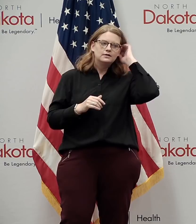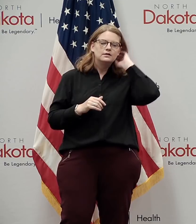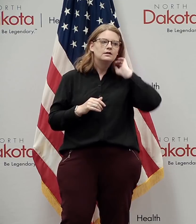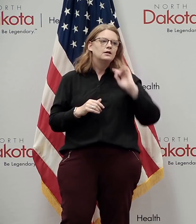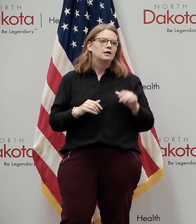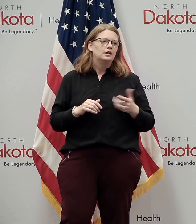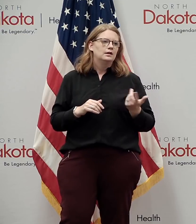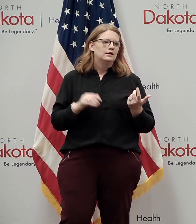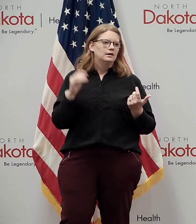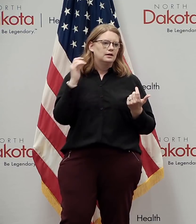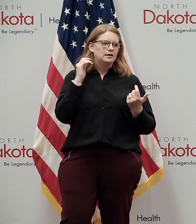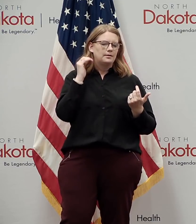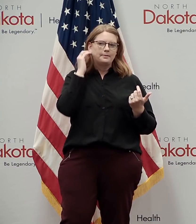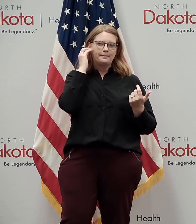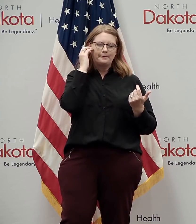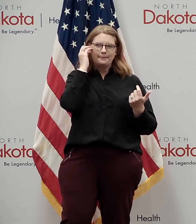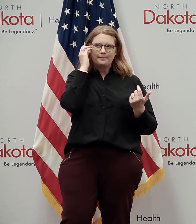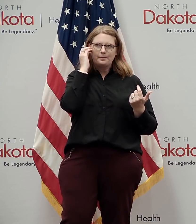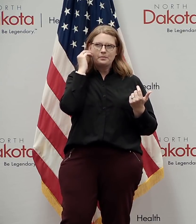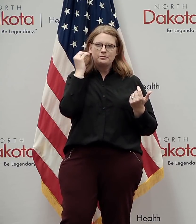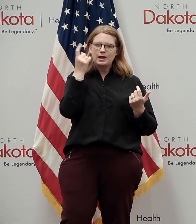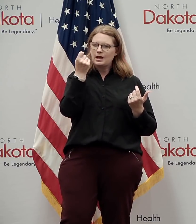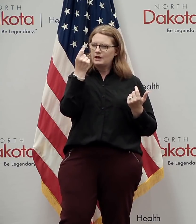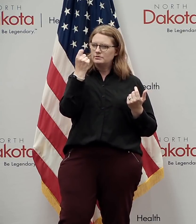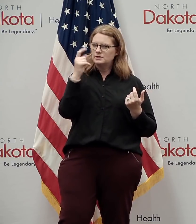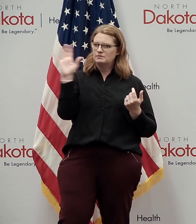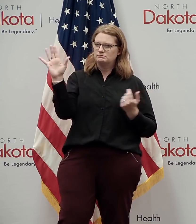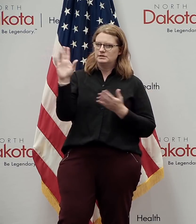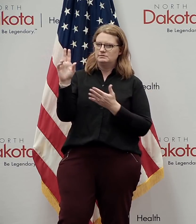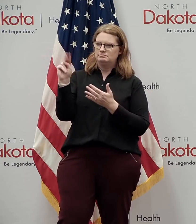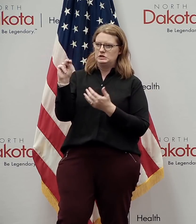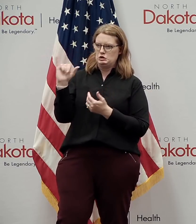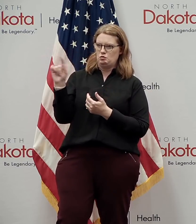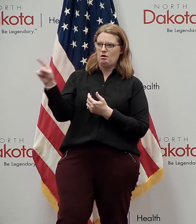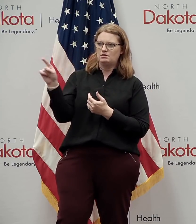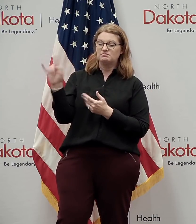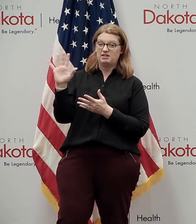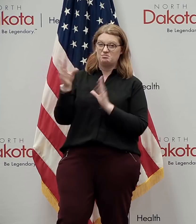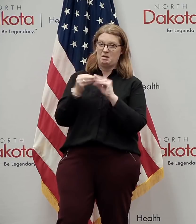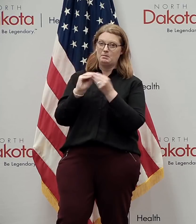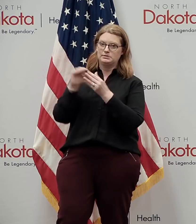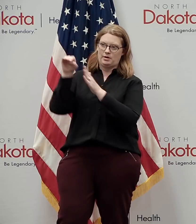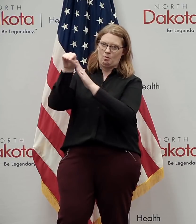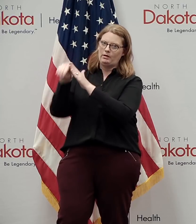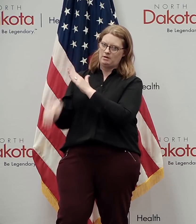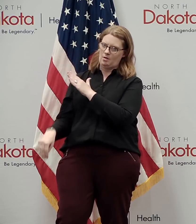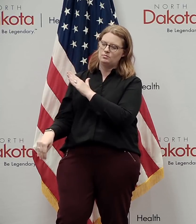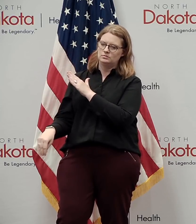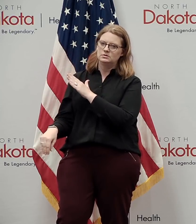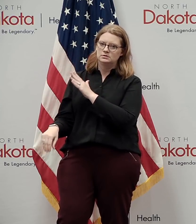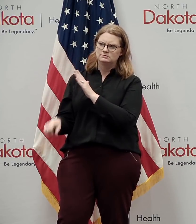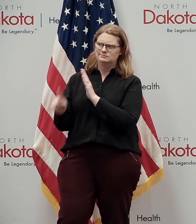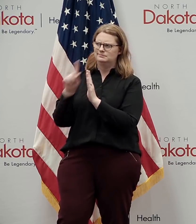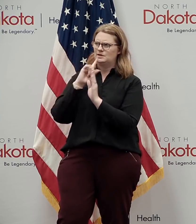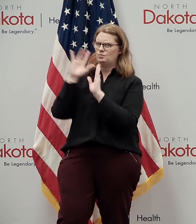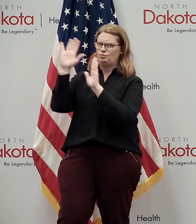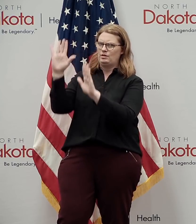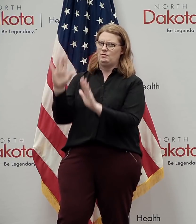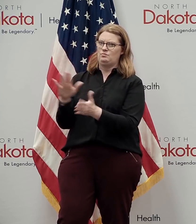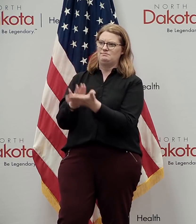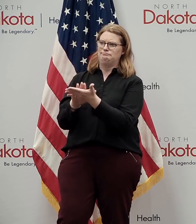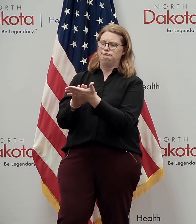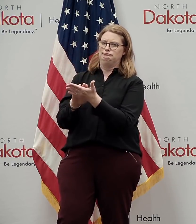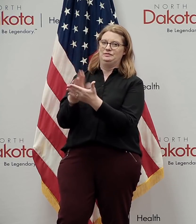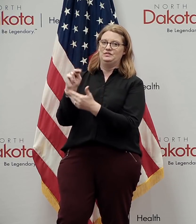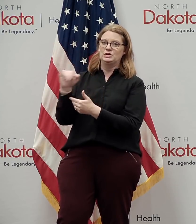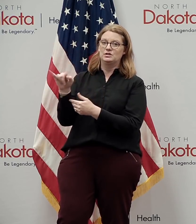not sure exactly. I mean, I understand what New York is doing. Their numbers are coming down, which is great for New York, and I'm sure they